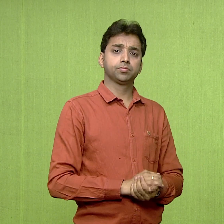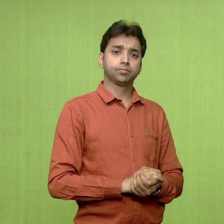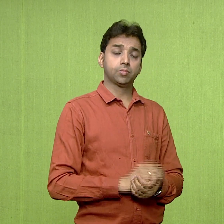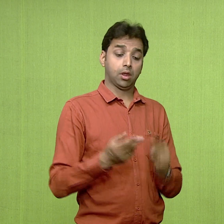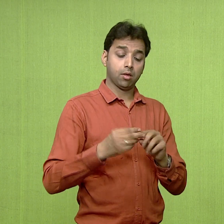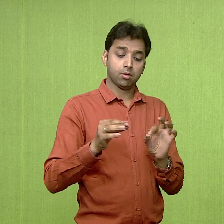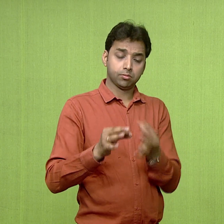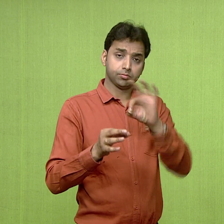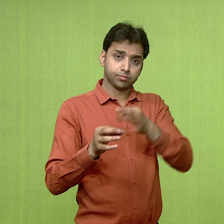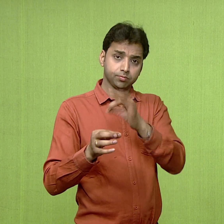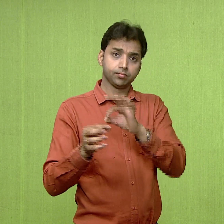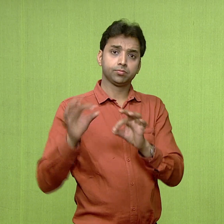weaving,